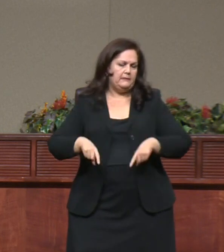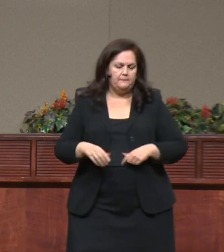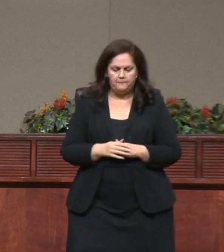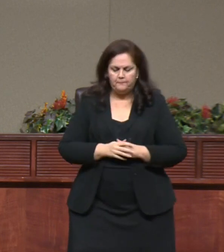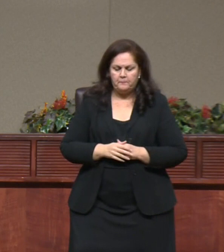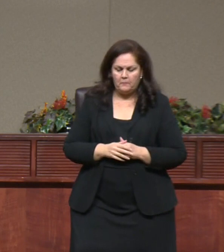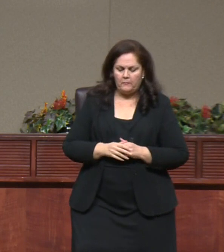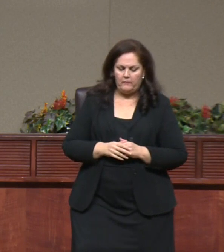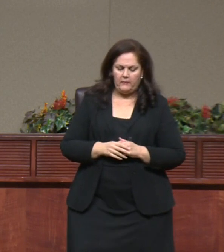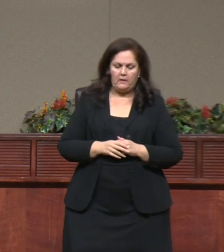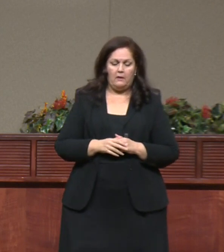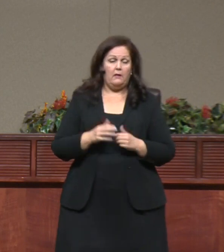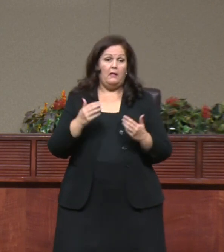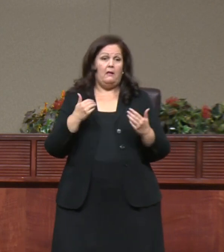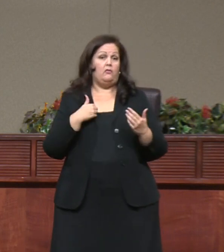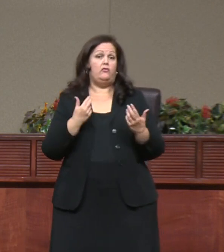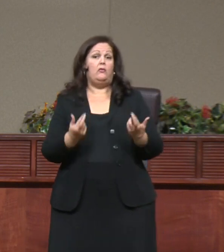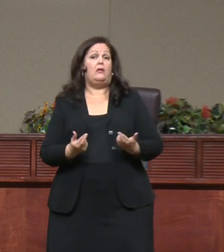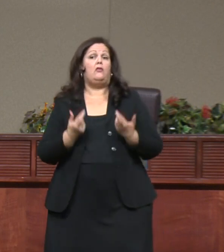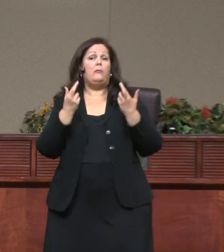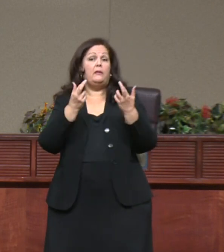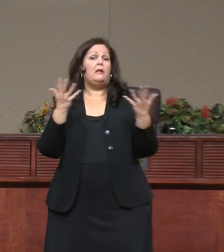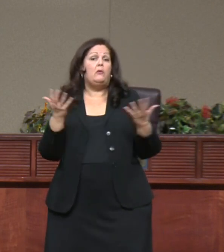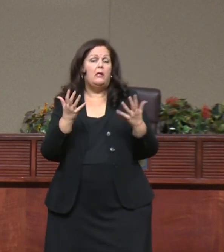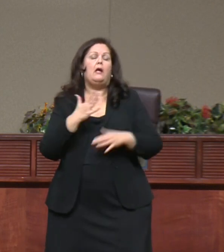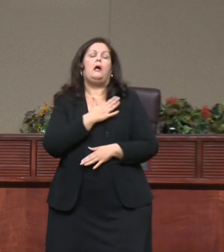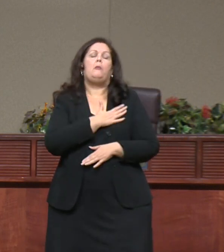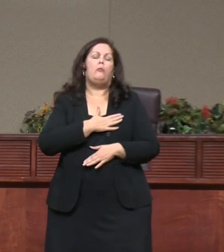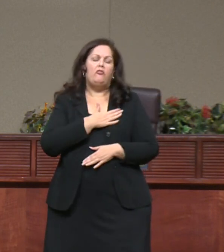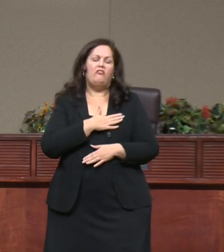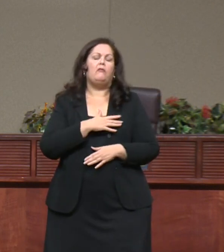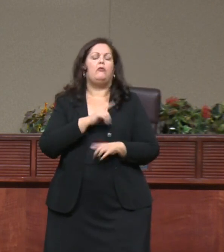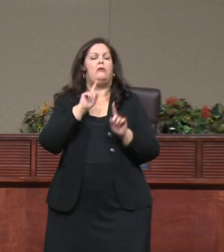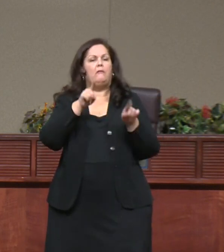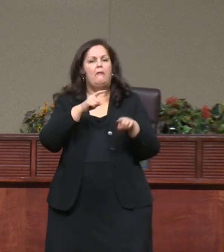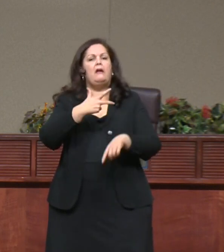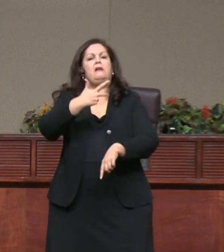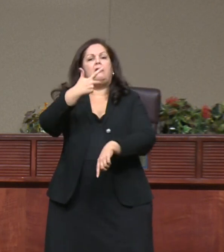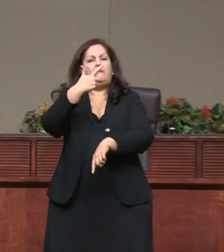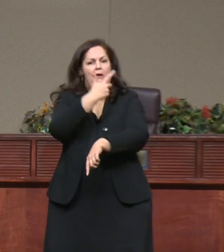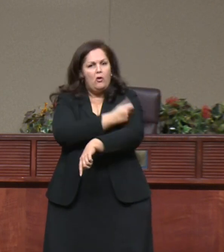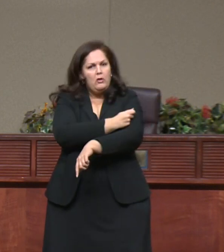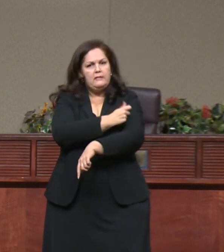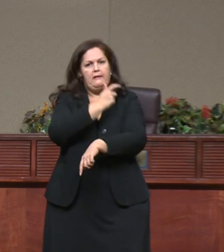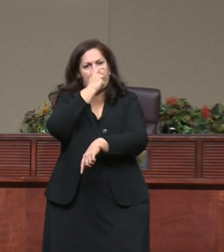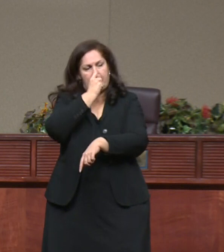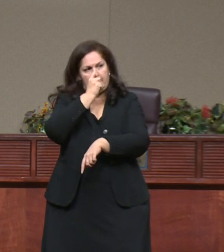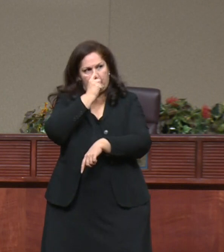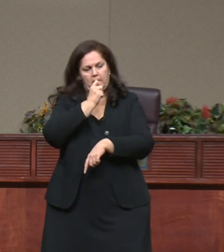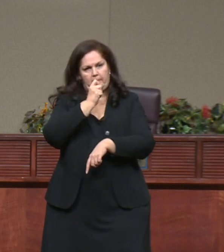Y el consejo que le damos a todos es, por favor, vacúnense contra la influenza.